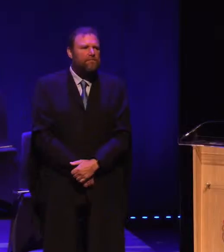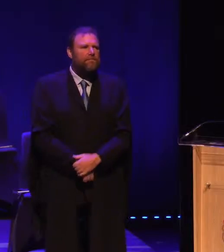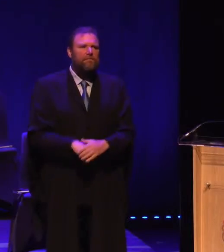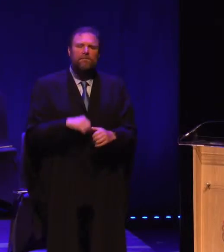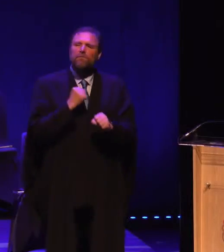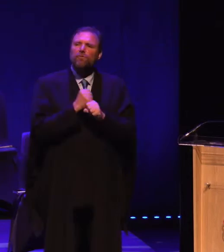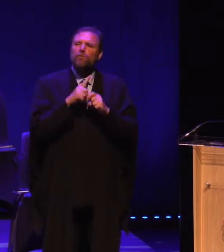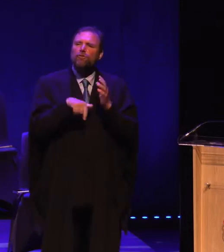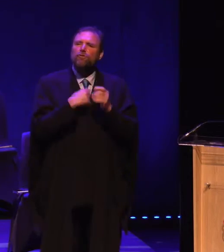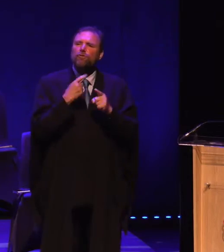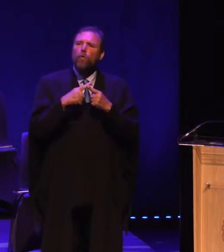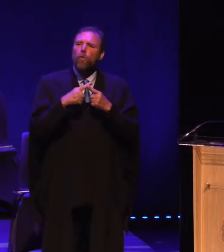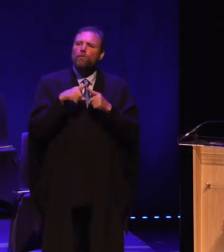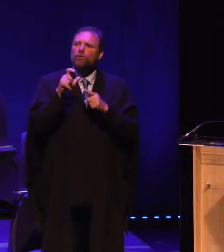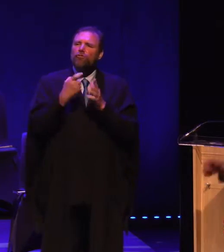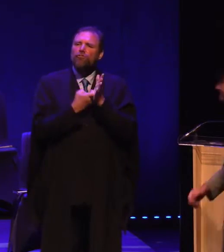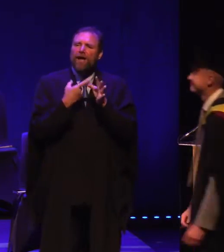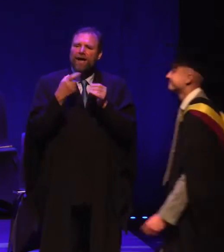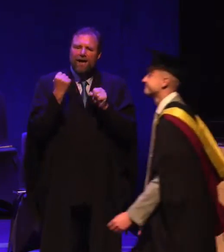George Craig.